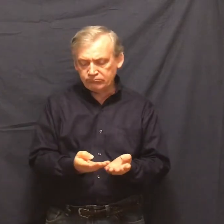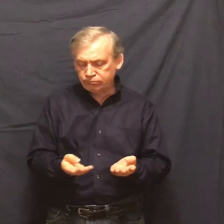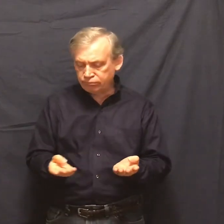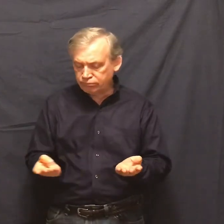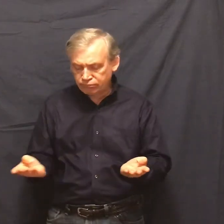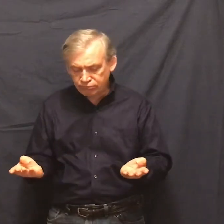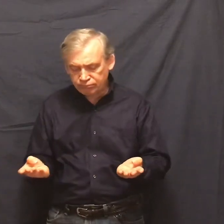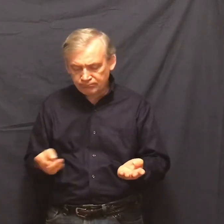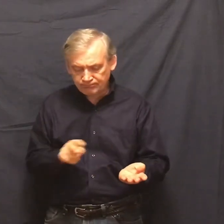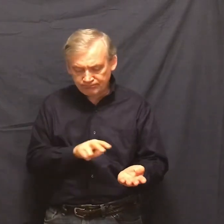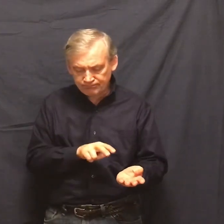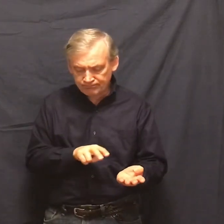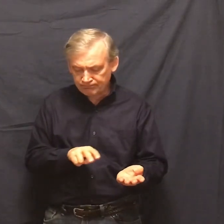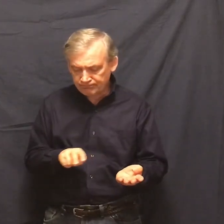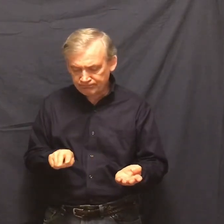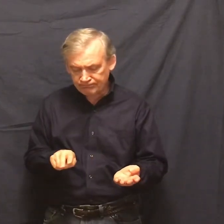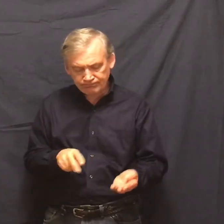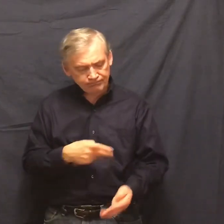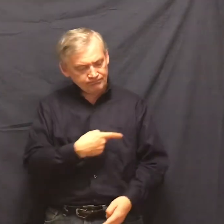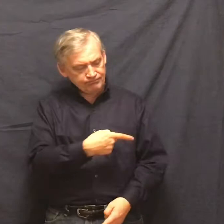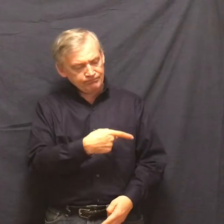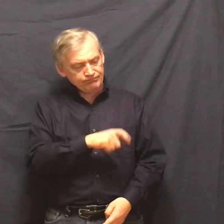Maybe we ought to wash up, he said.